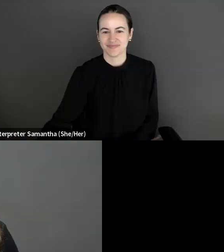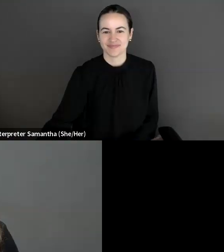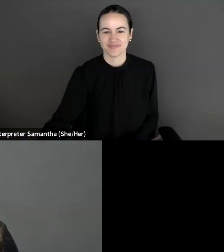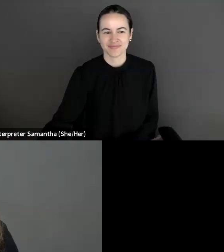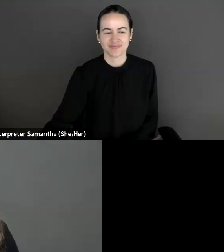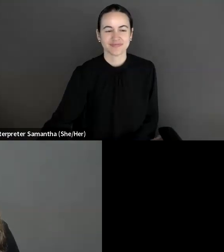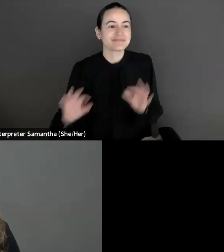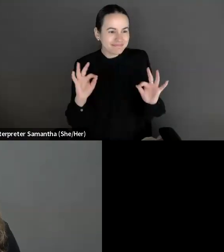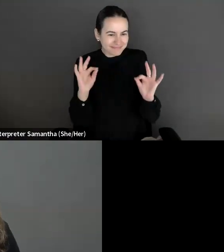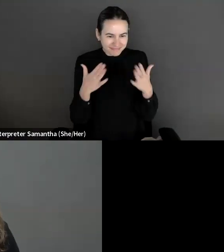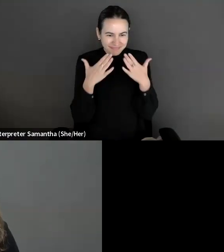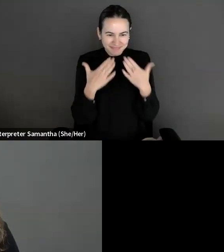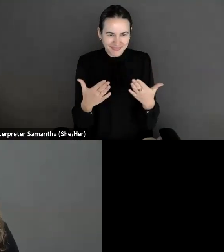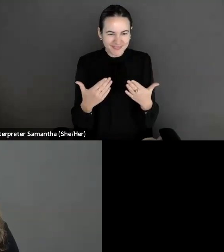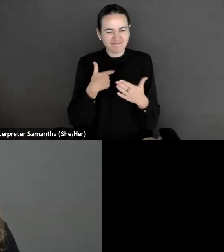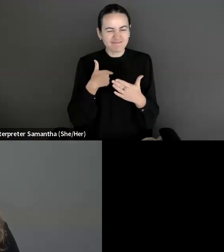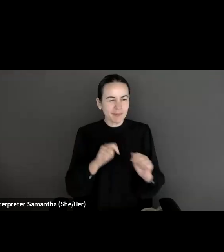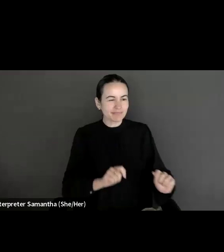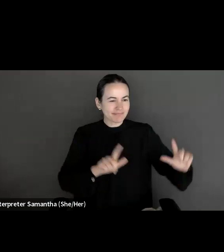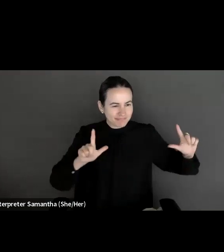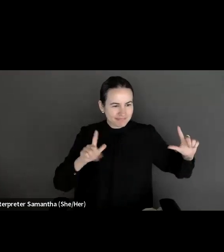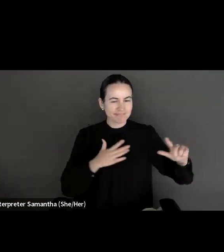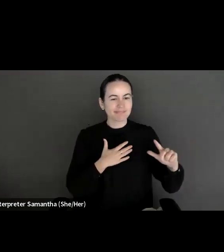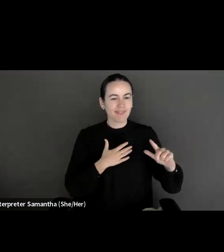just going to share my screen.